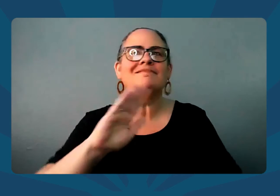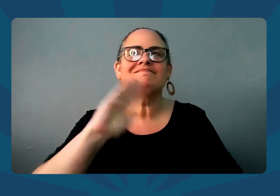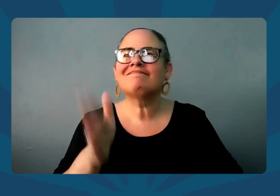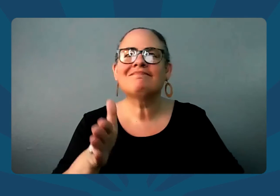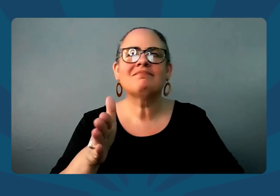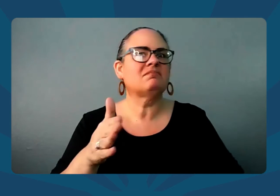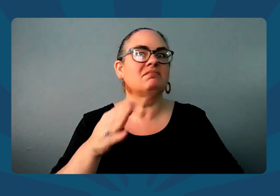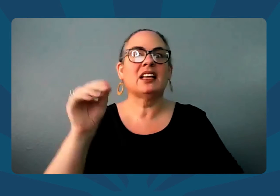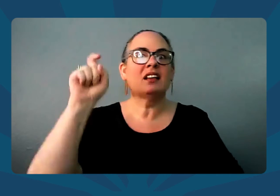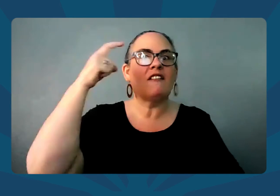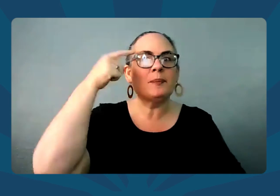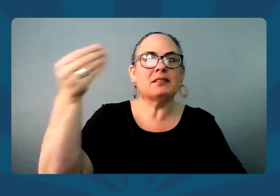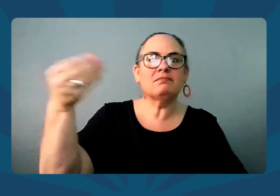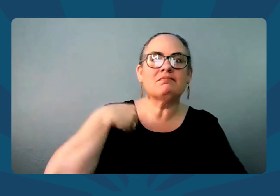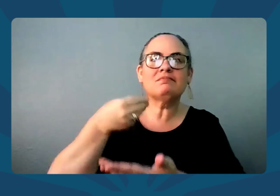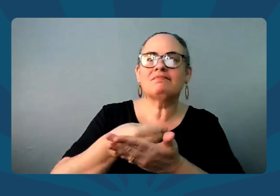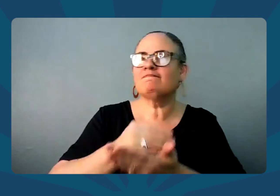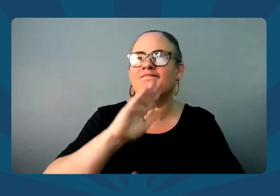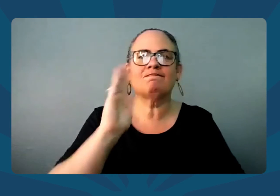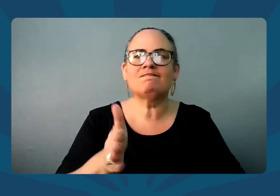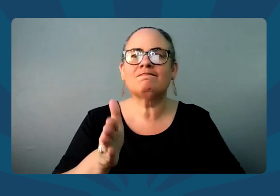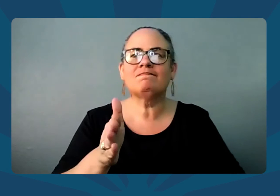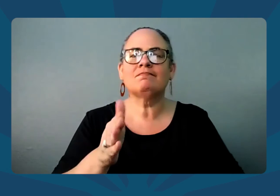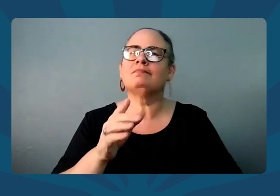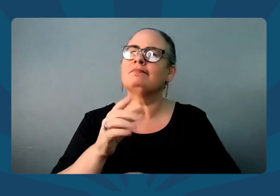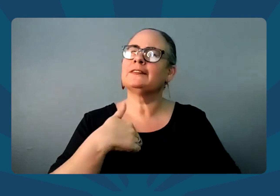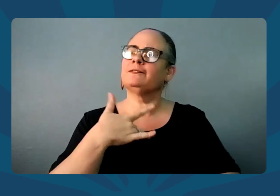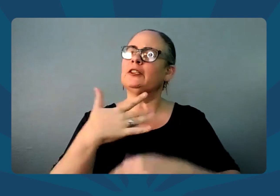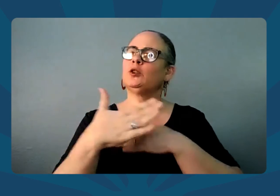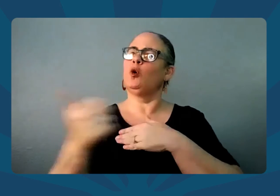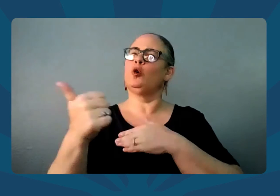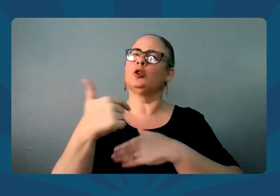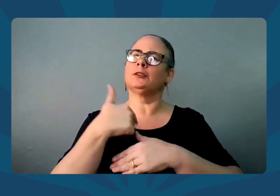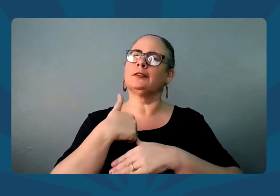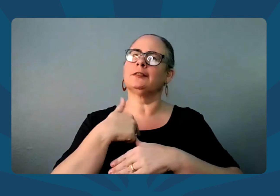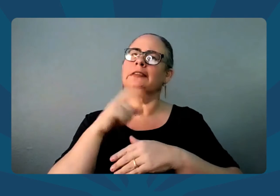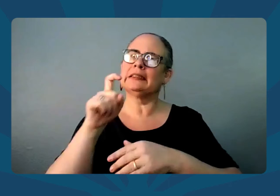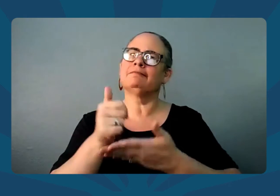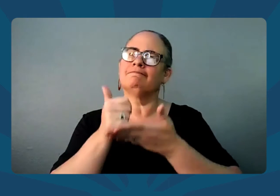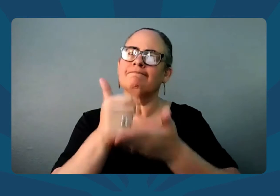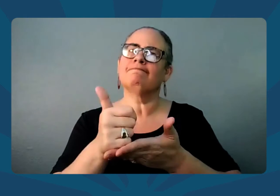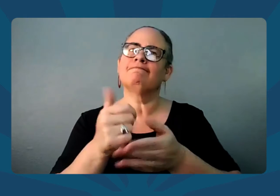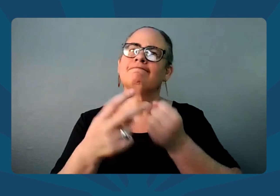I have never run for public office or taken a government paycheck,